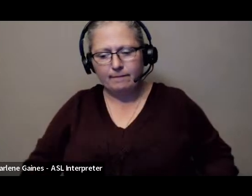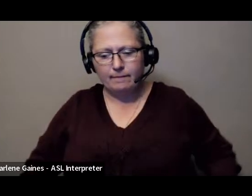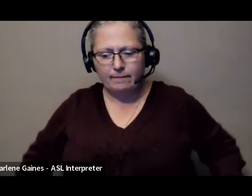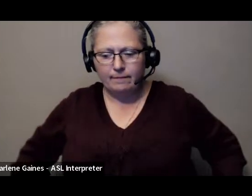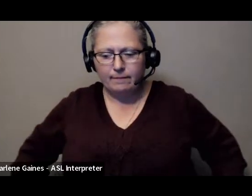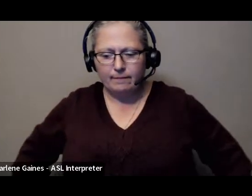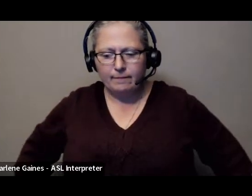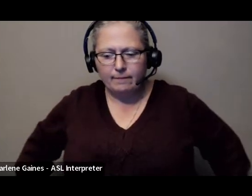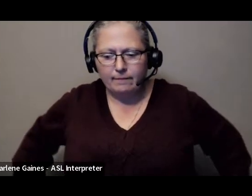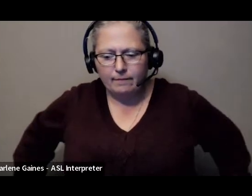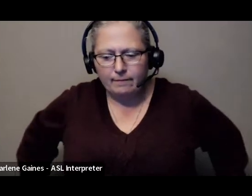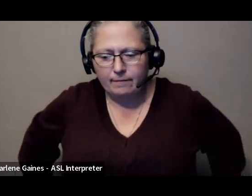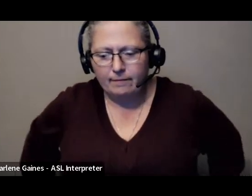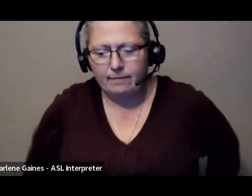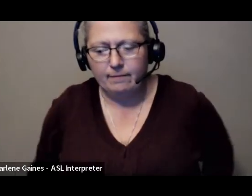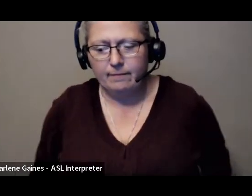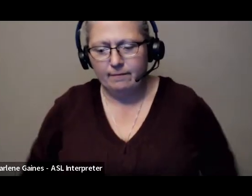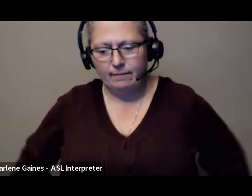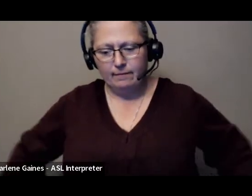Thank you.